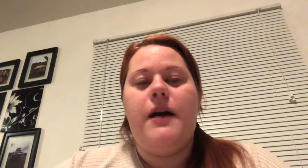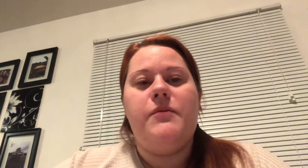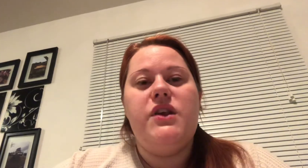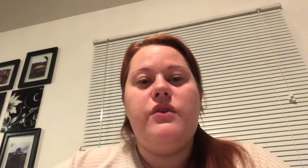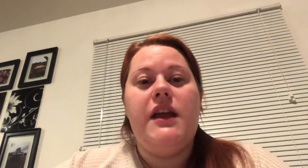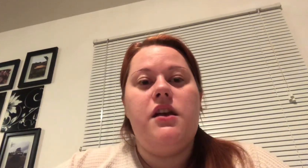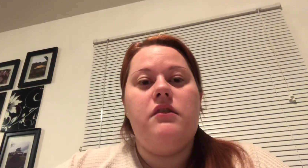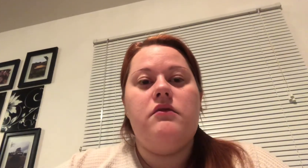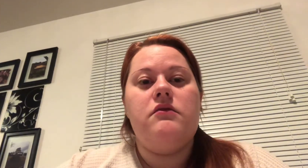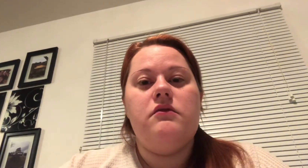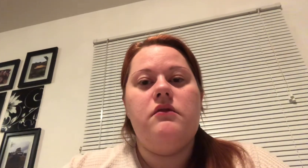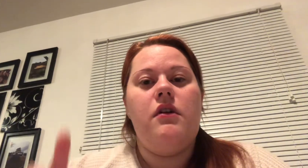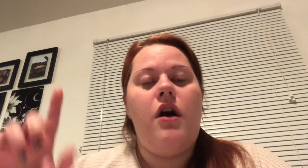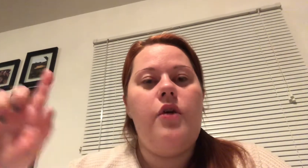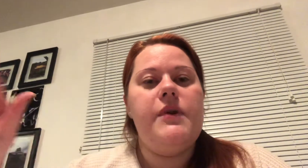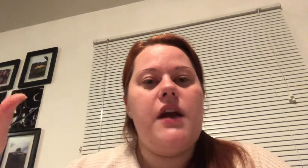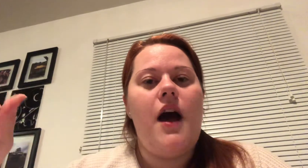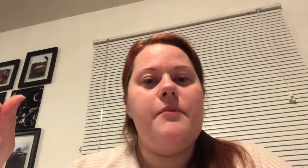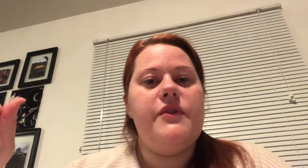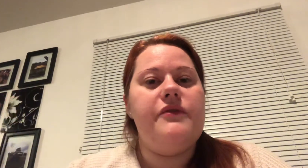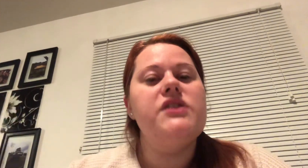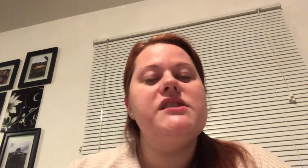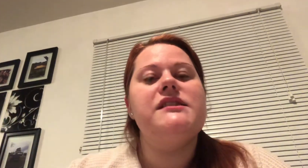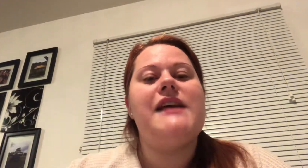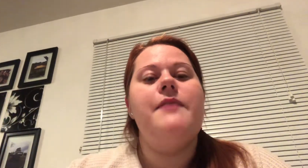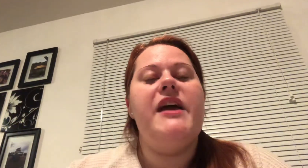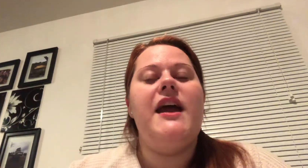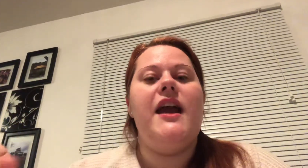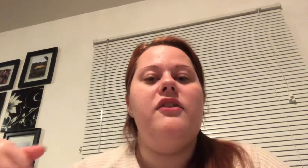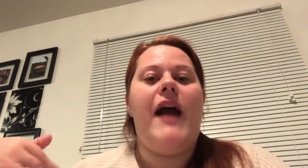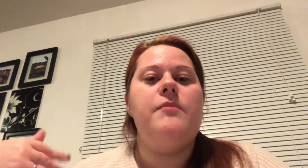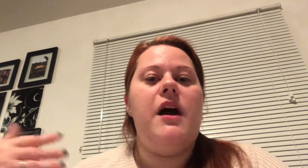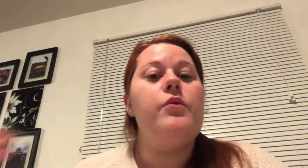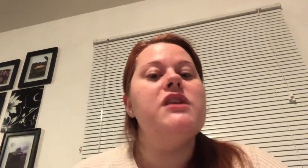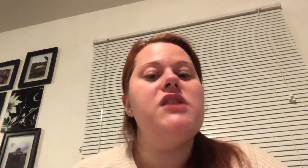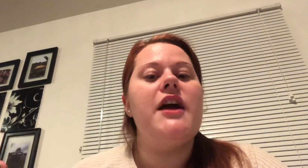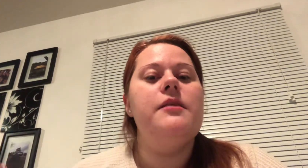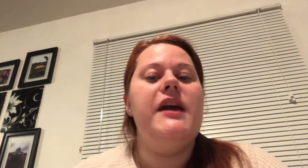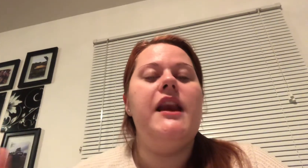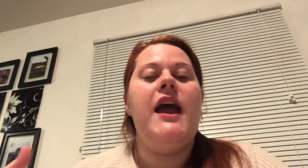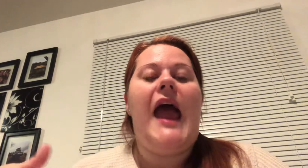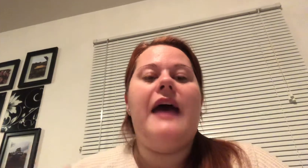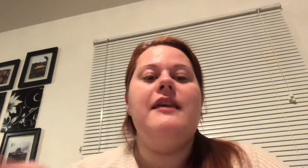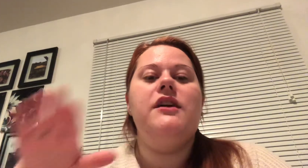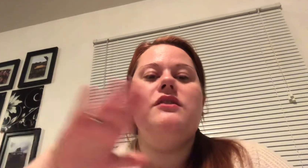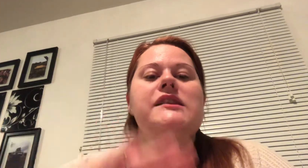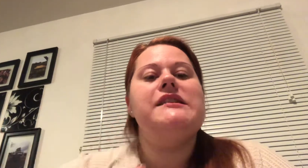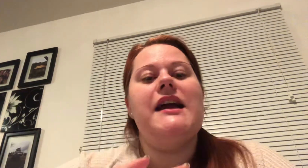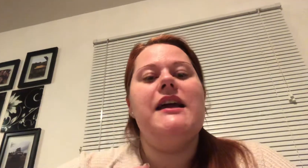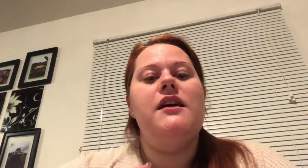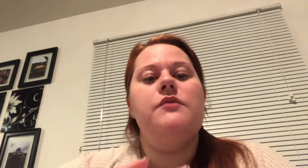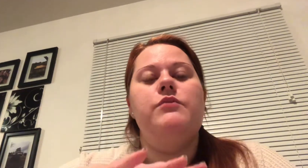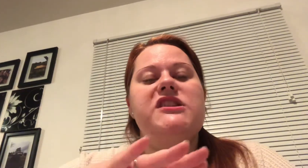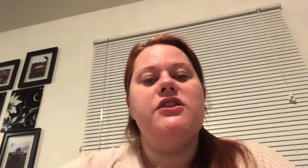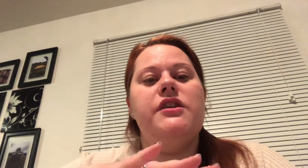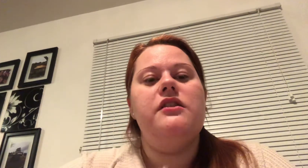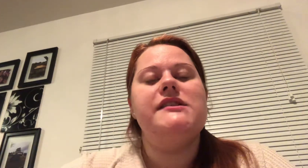you can open up the first assignment and grab that Word document, and then go to the second material